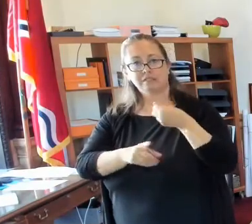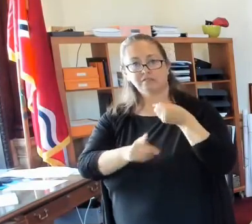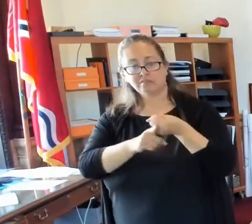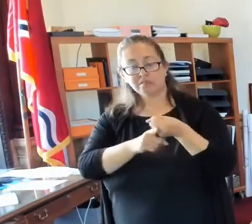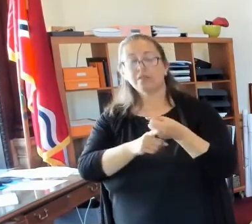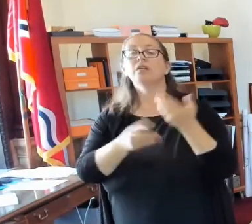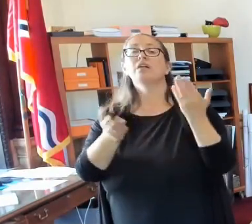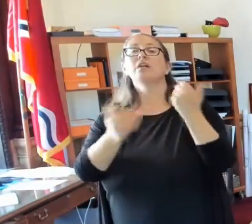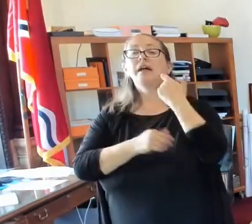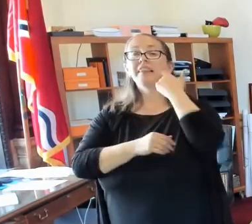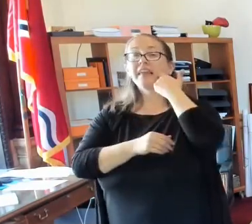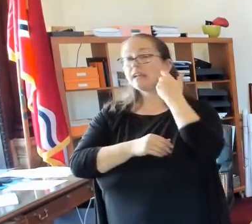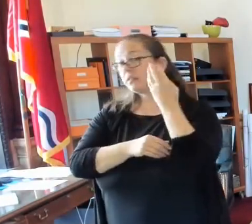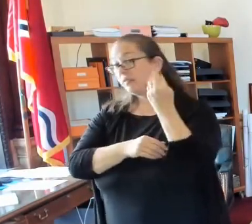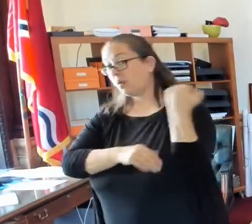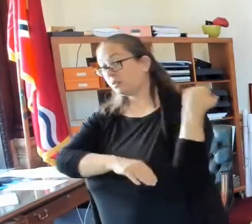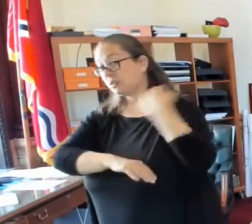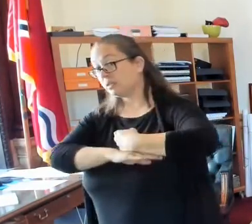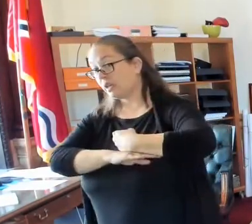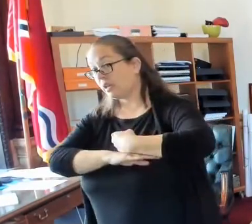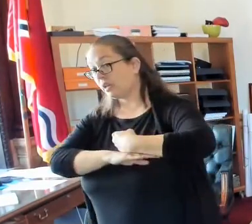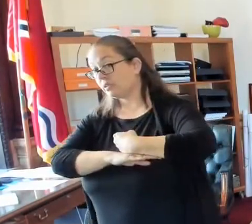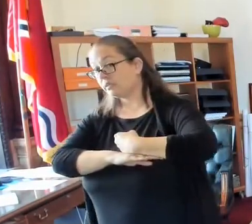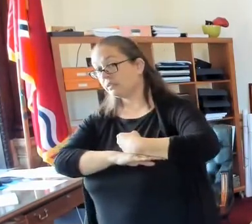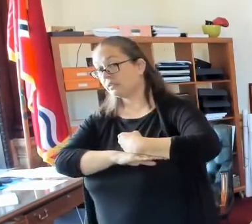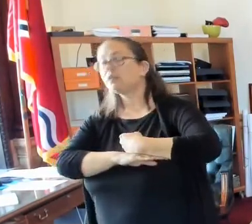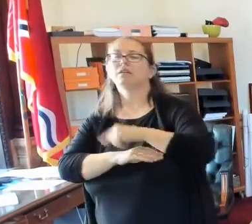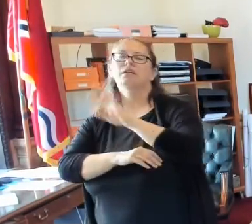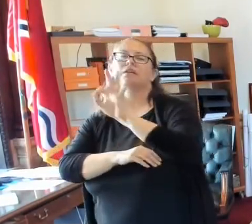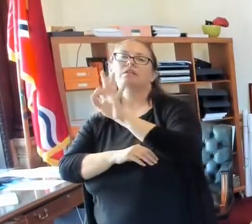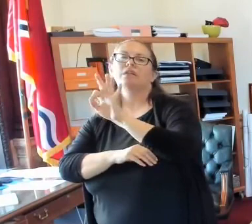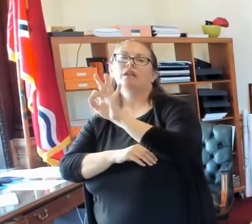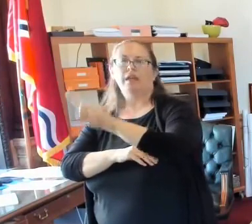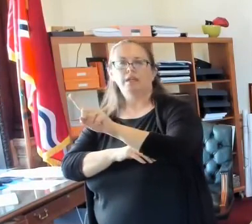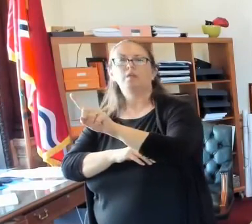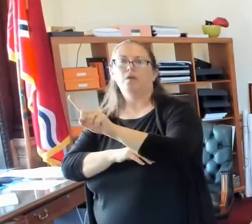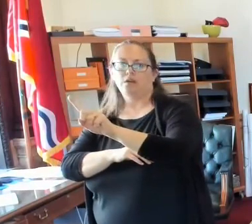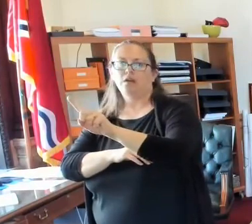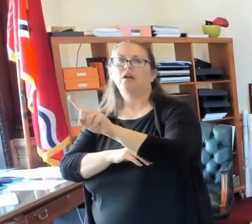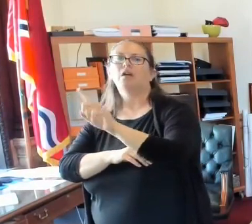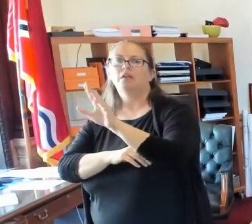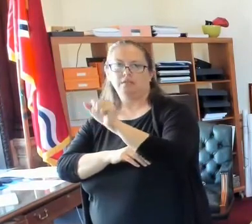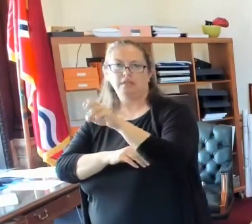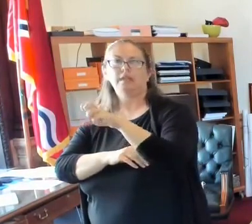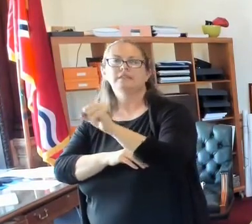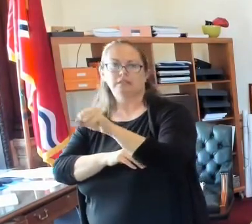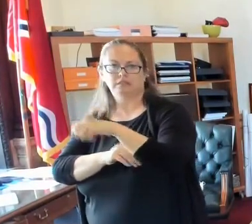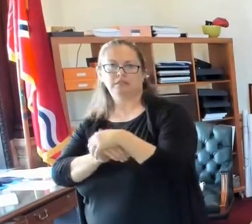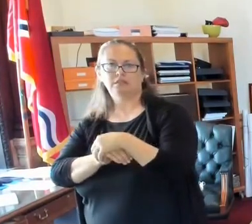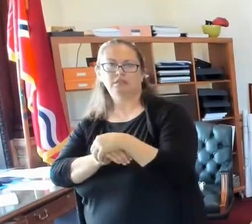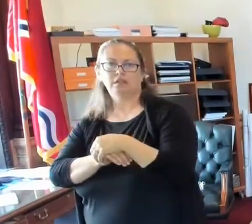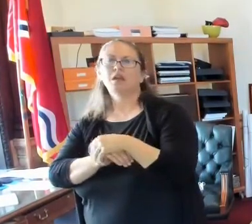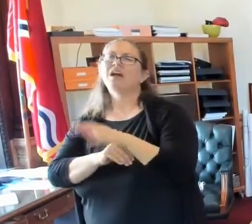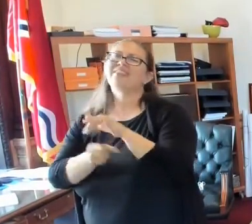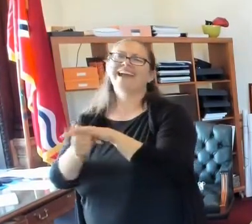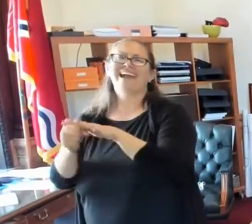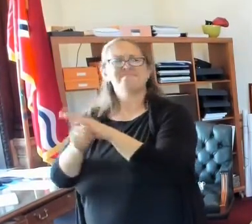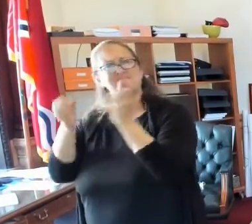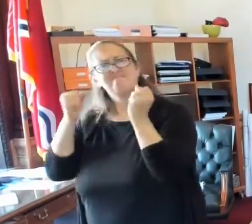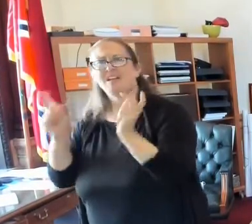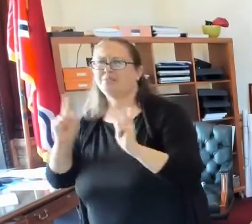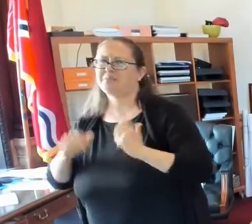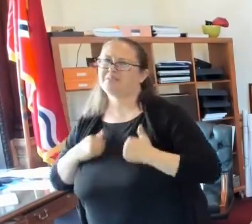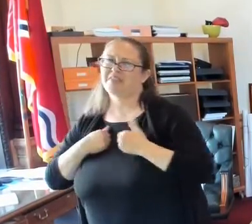last 14, it has had 91 of those cases. It's a densely populated area.